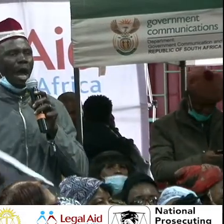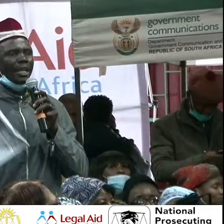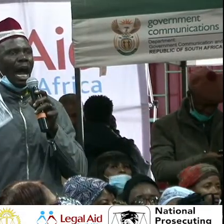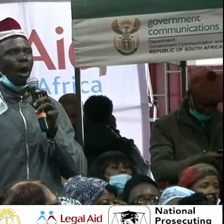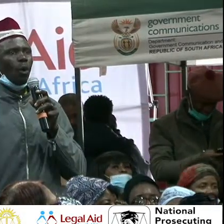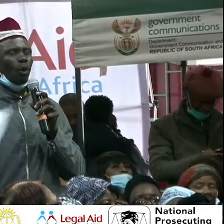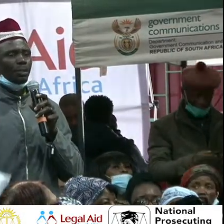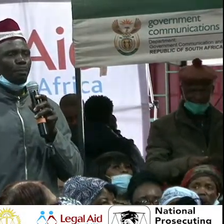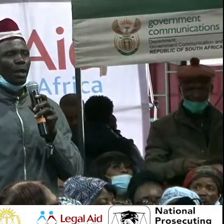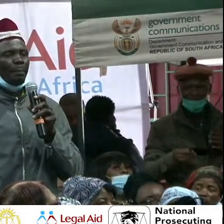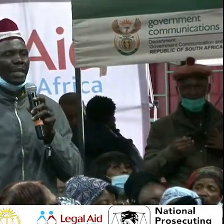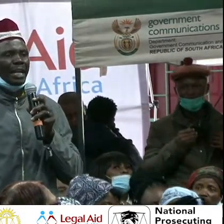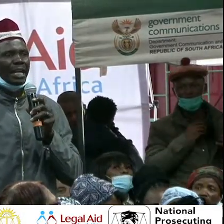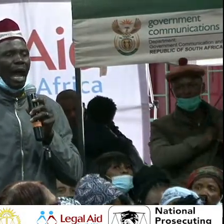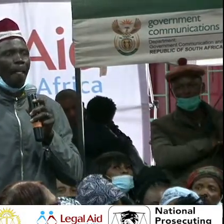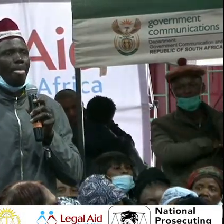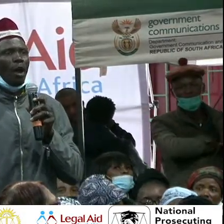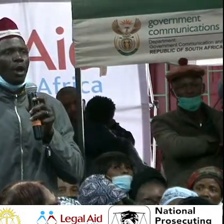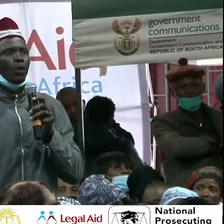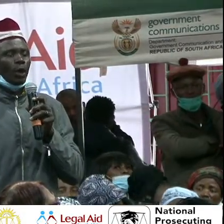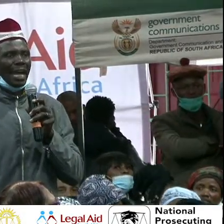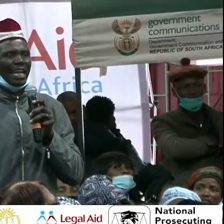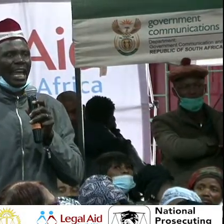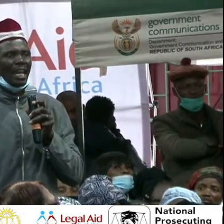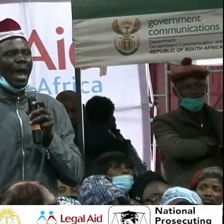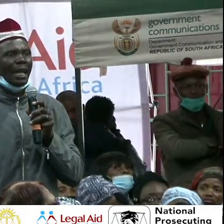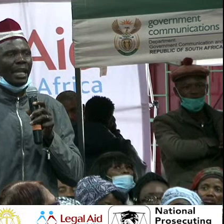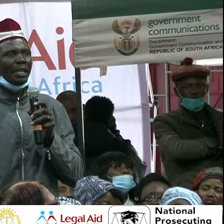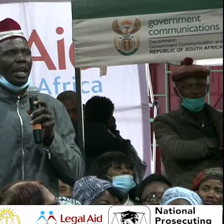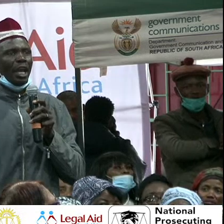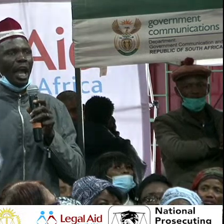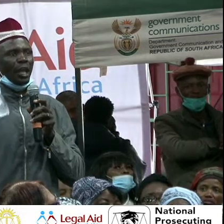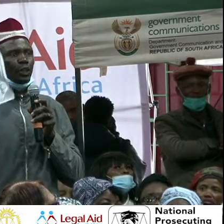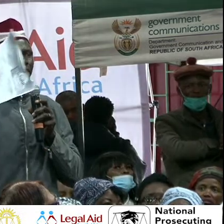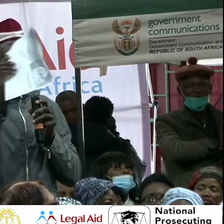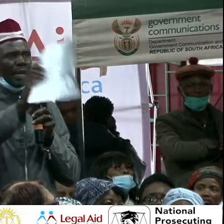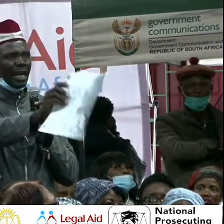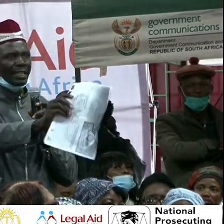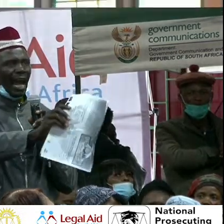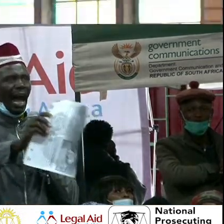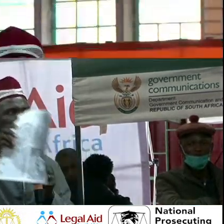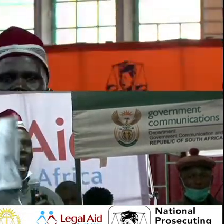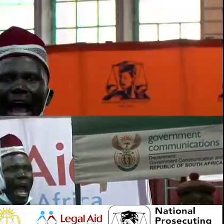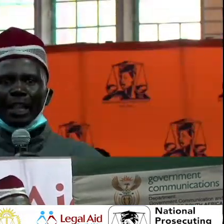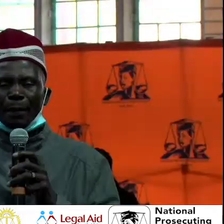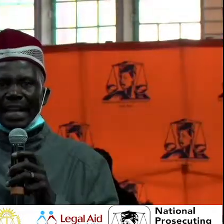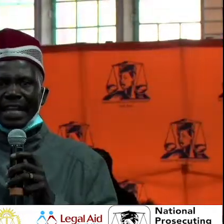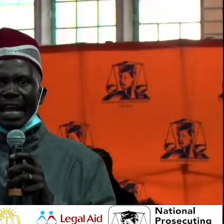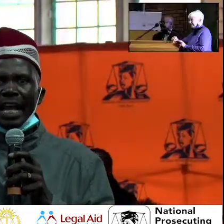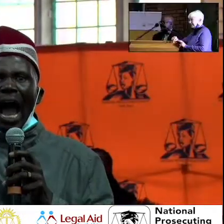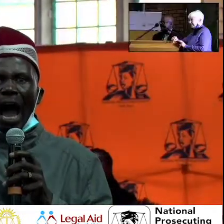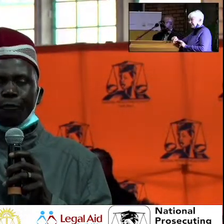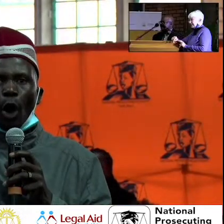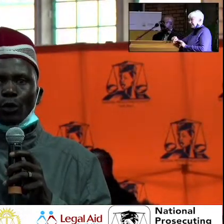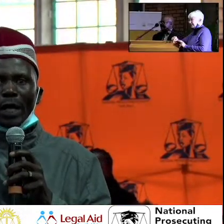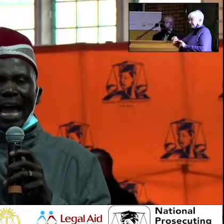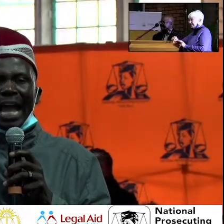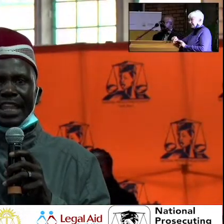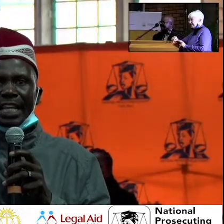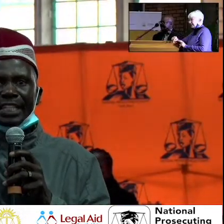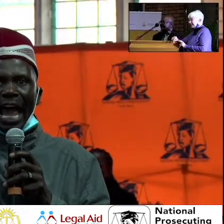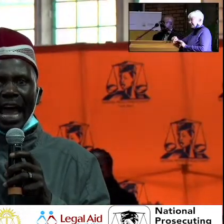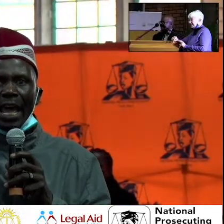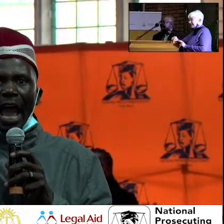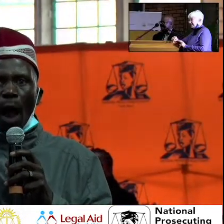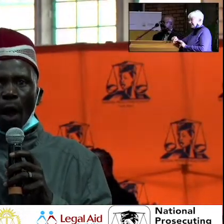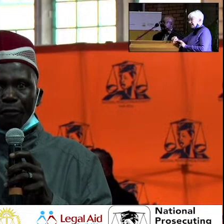I want now, Program Director, to get an email to the Minister and the President. I've got 28